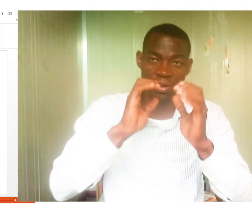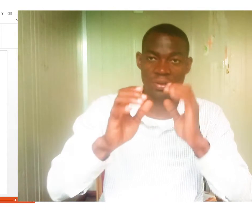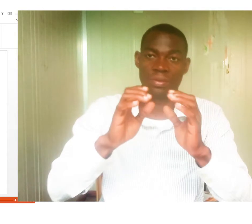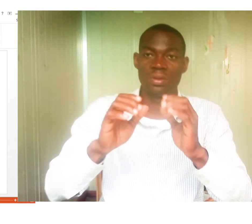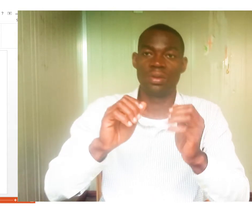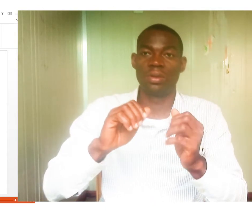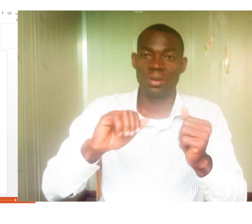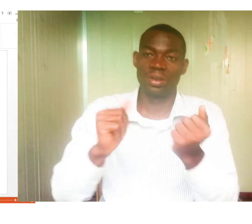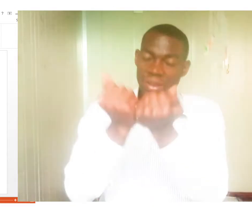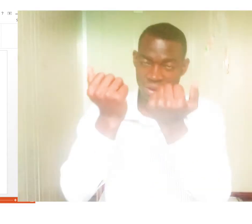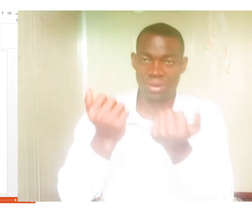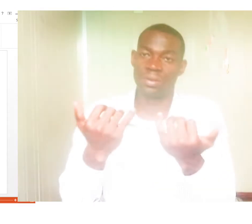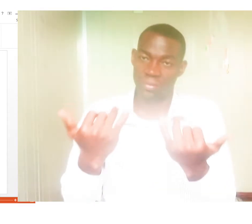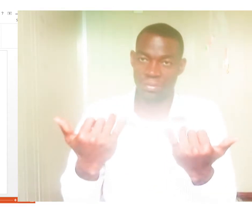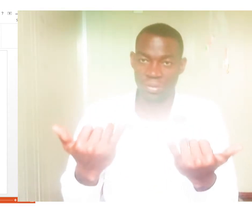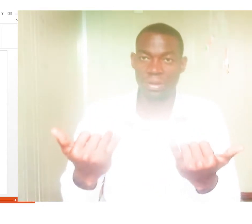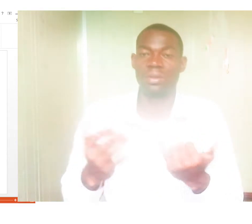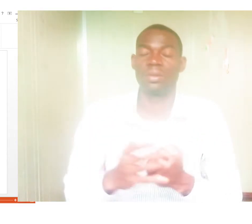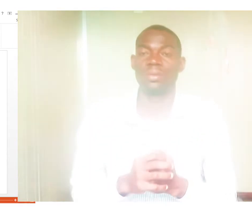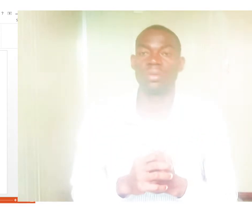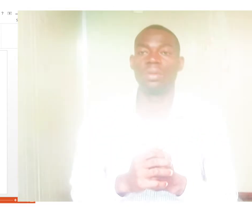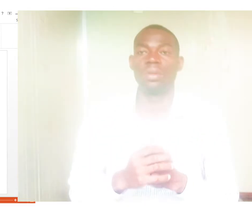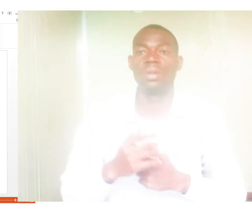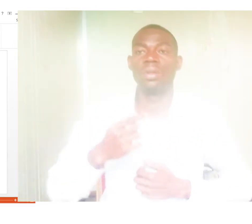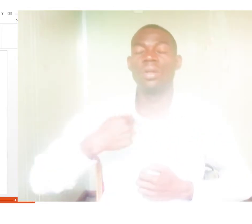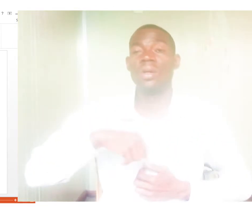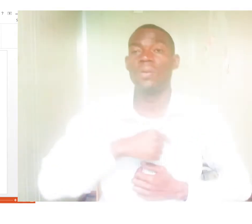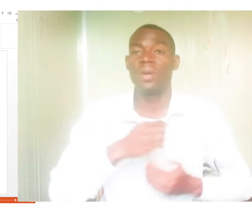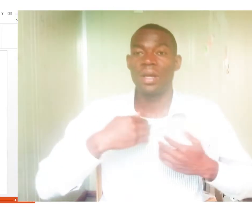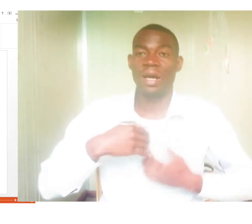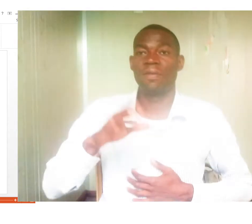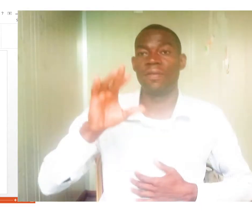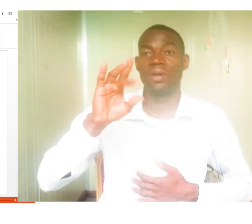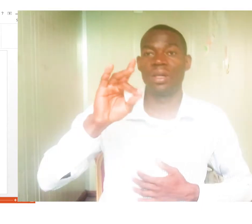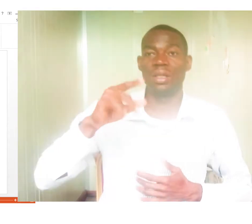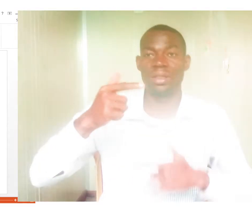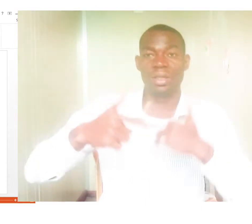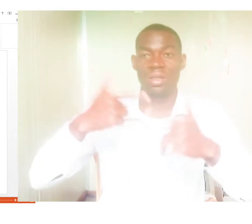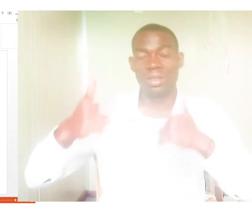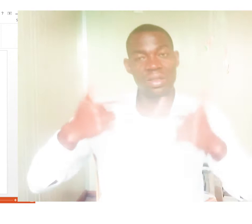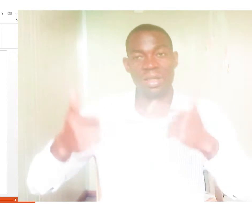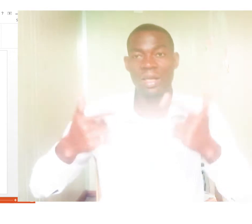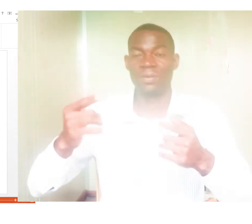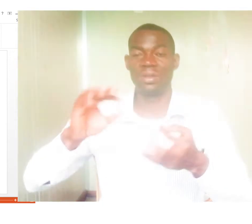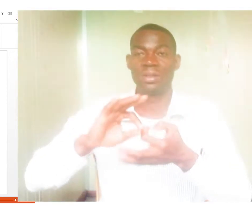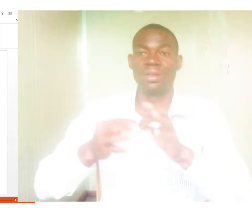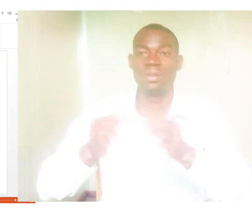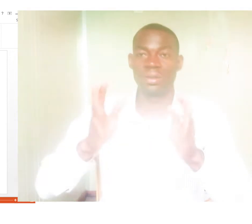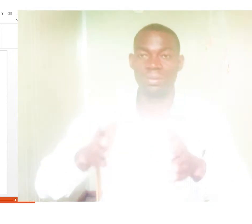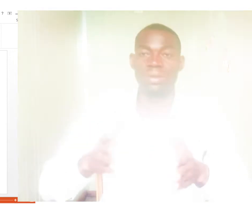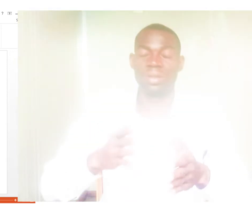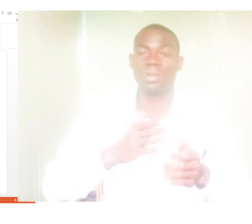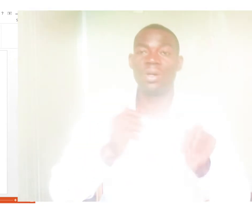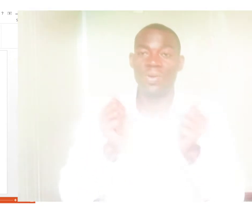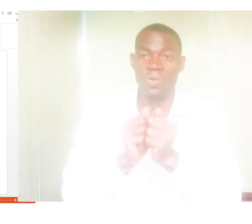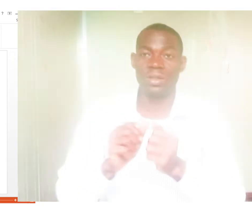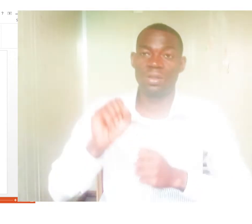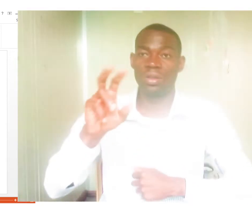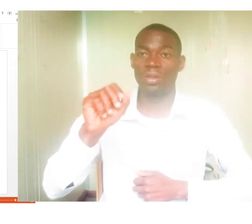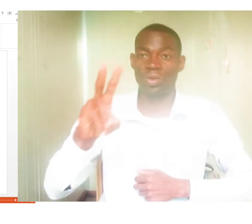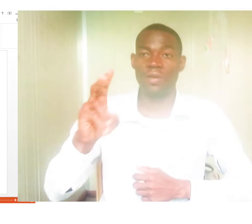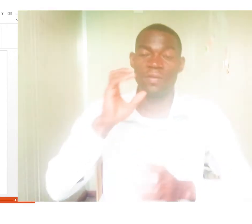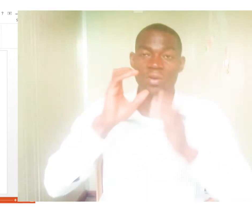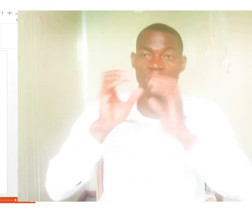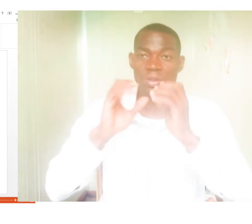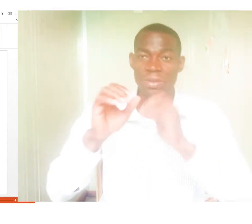We have 8 sign language interpreters and 12 communication assistants in Malawi.